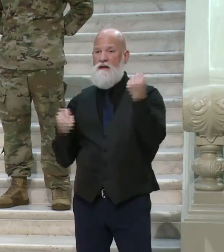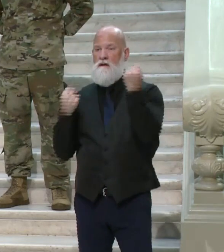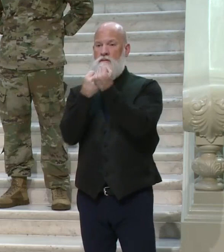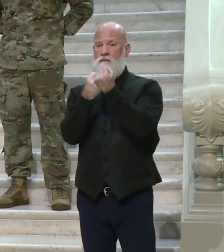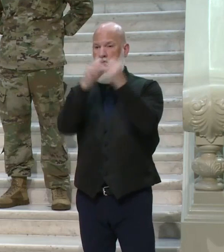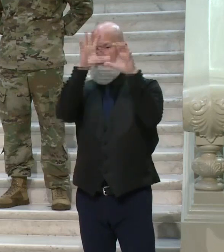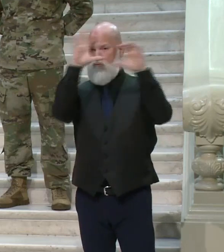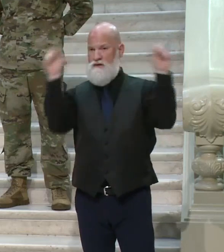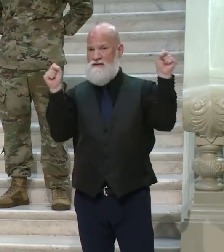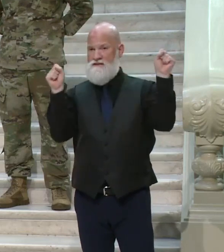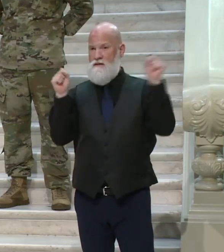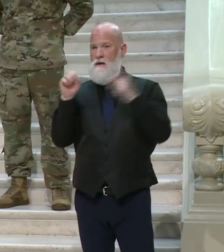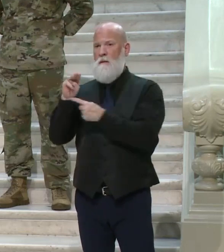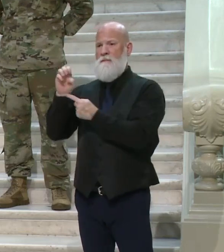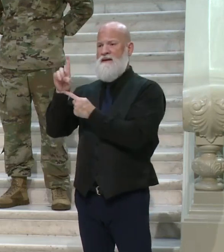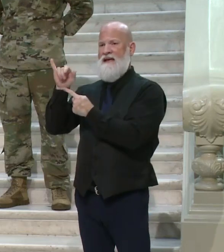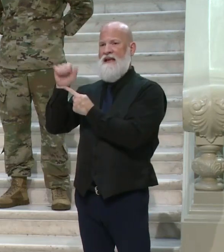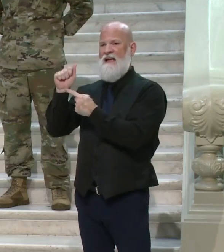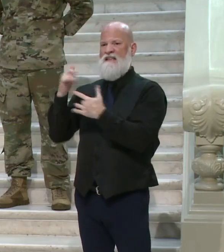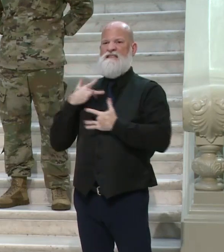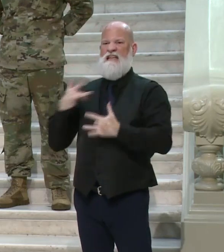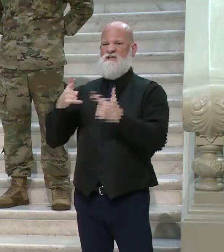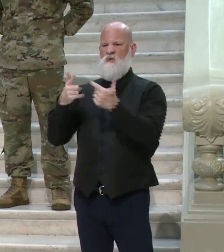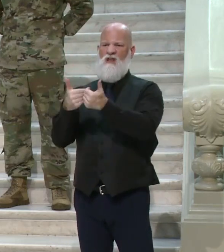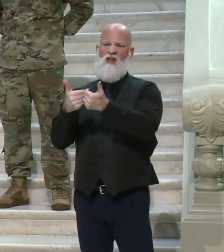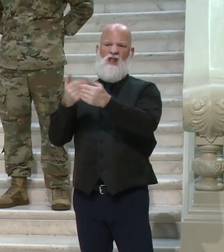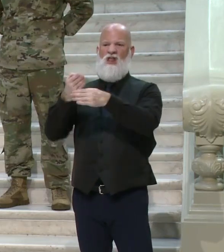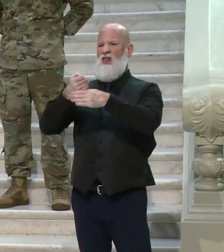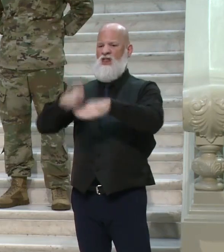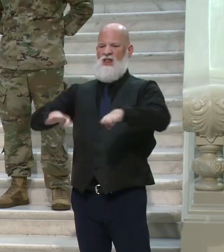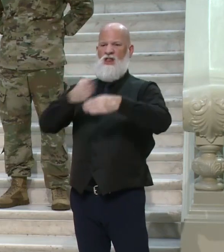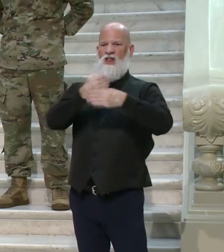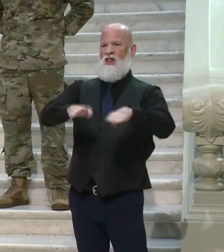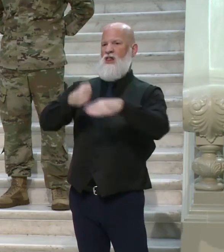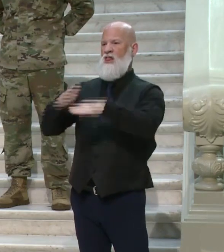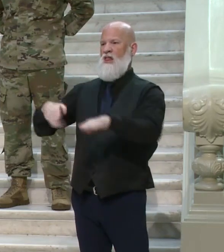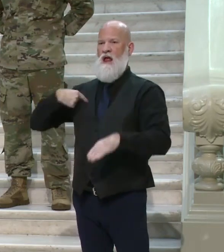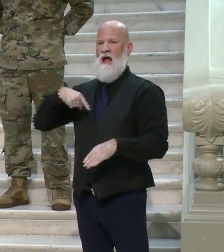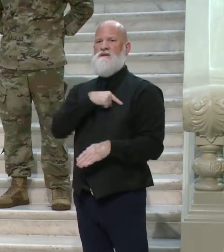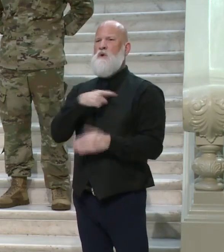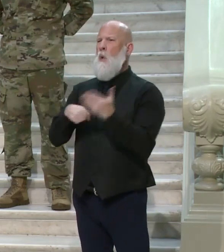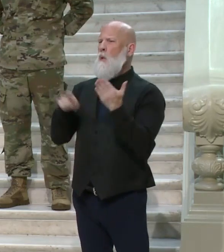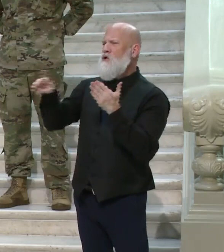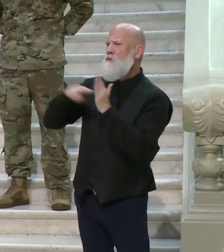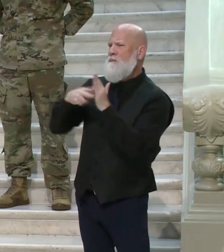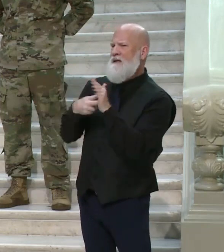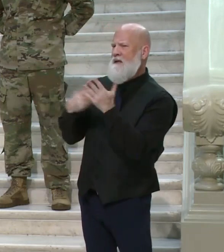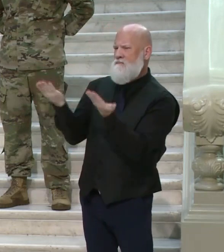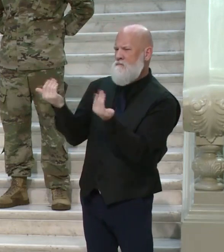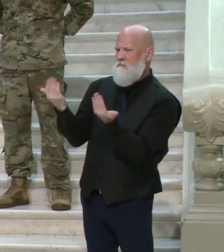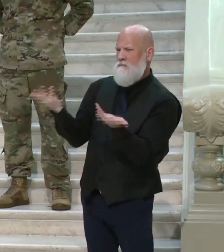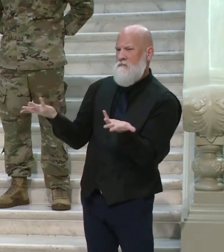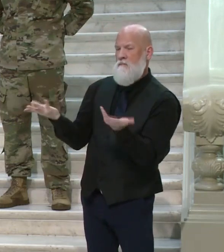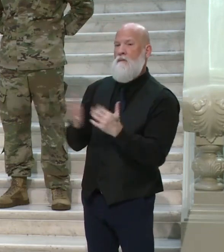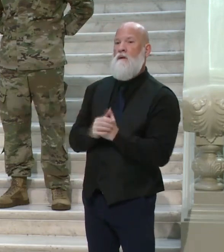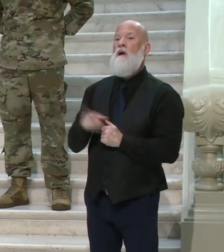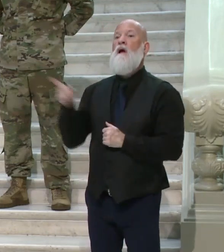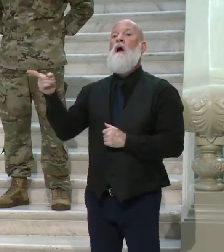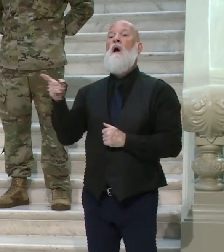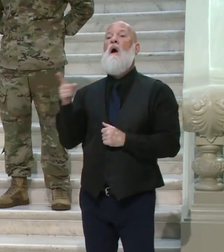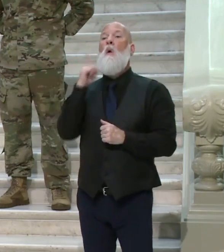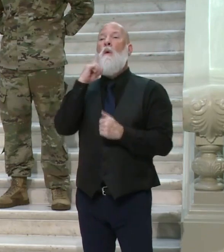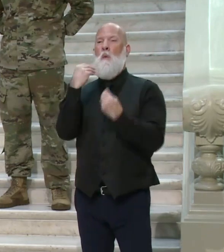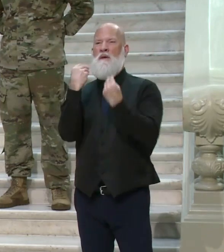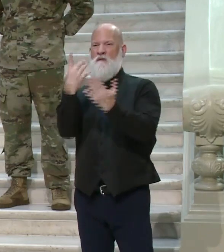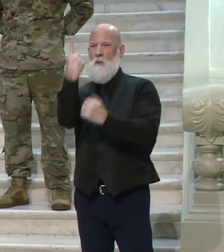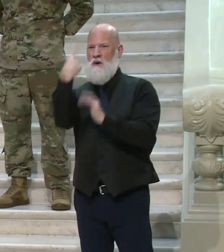dividing us. What did you mean by that? Well, I think, I'll give you a good example. So all